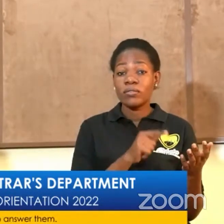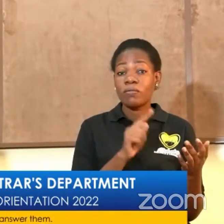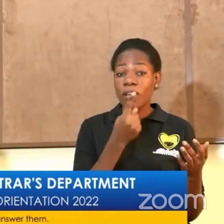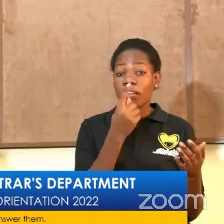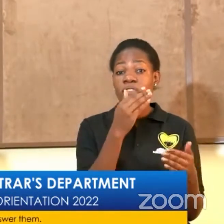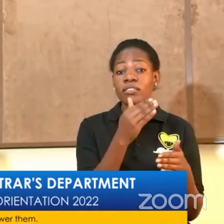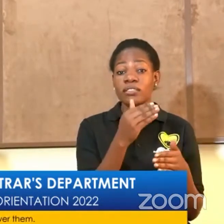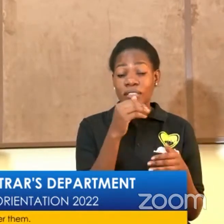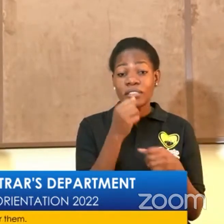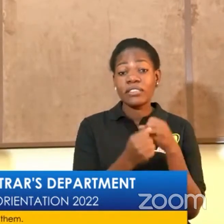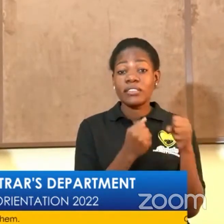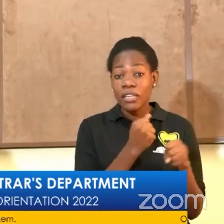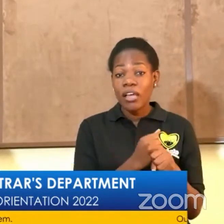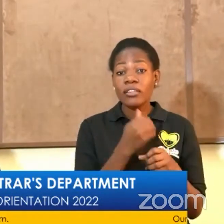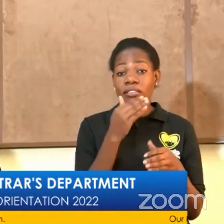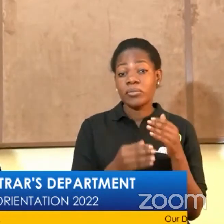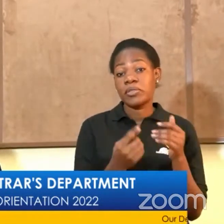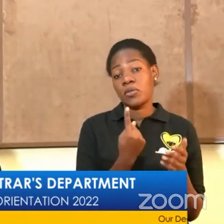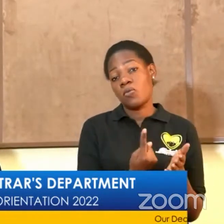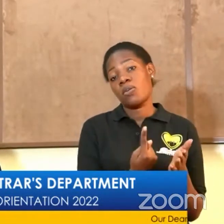1, semester 1.